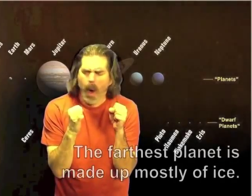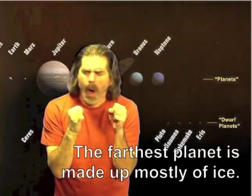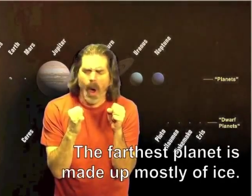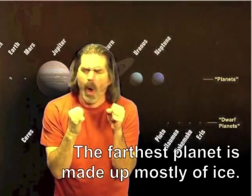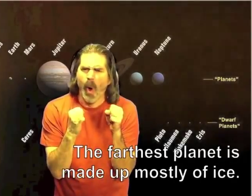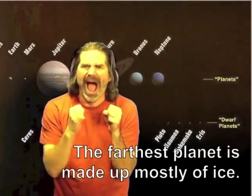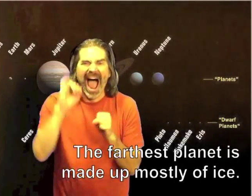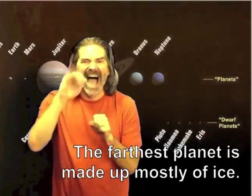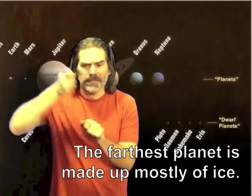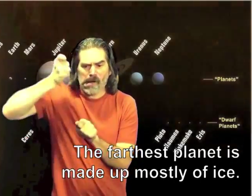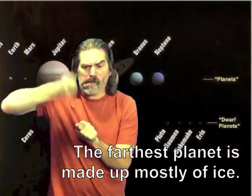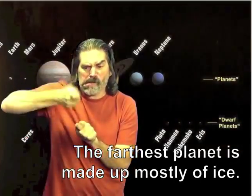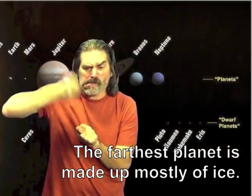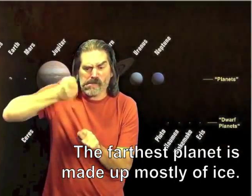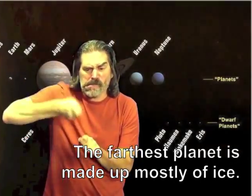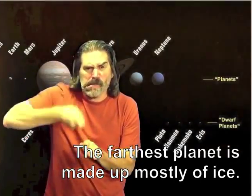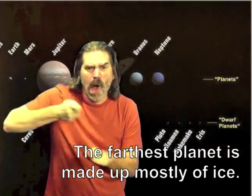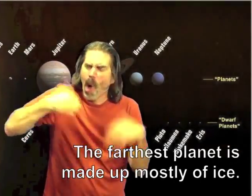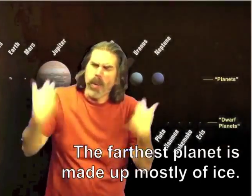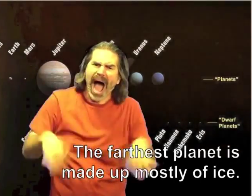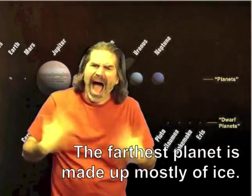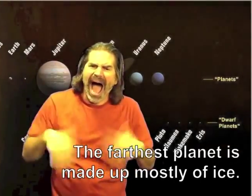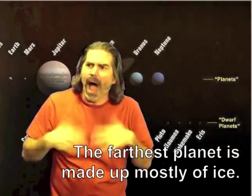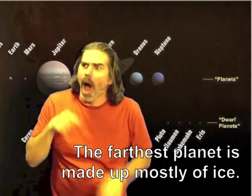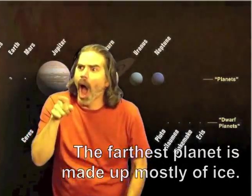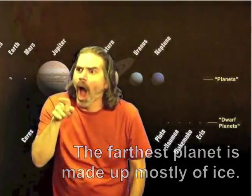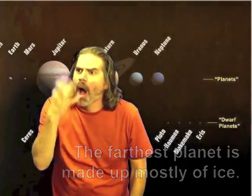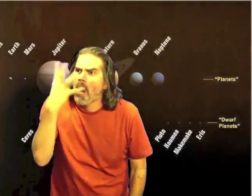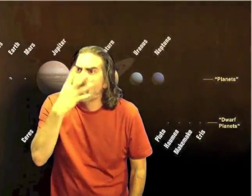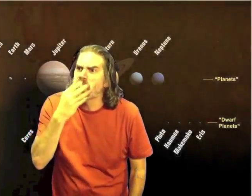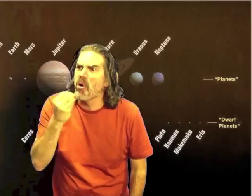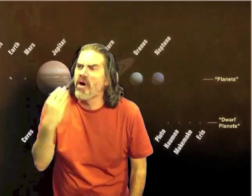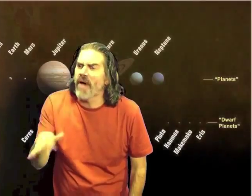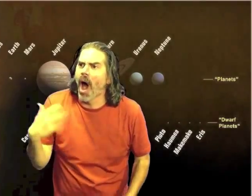It was the farthest planet made of ice.